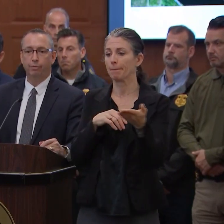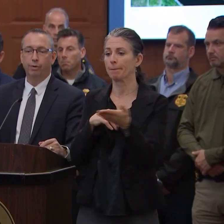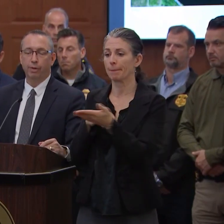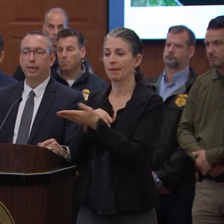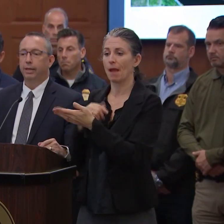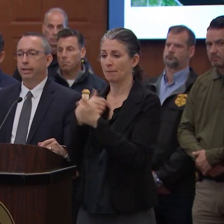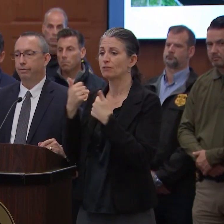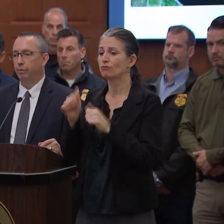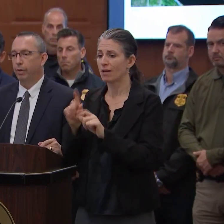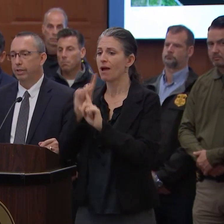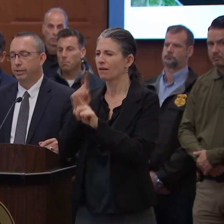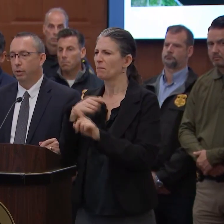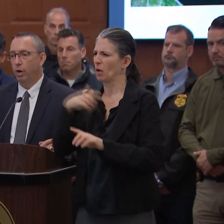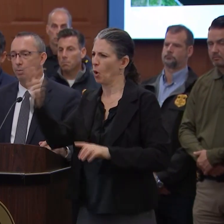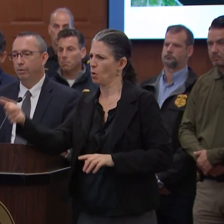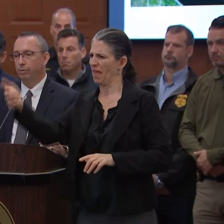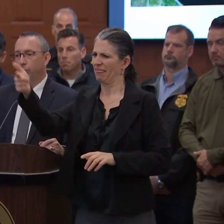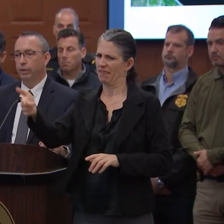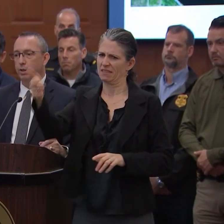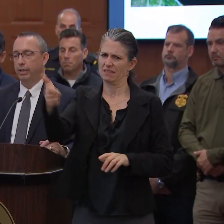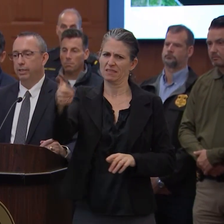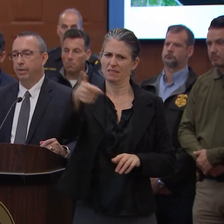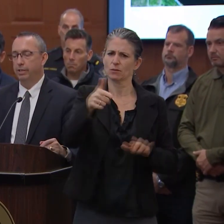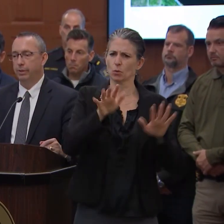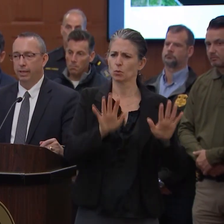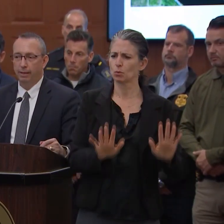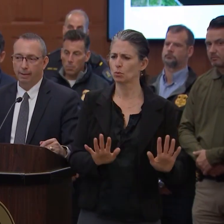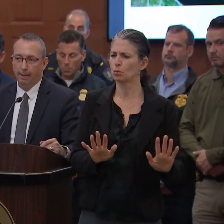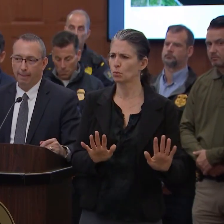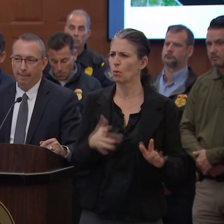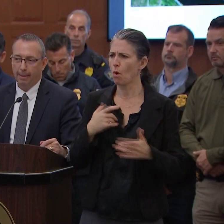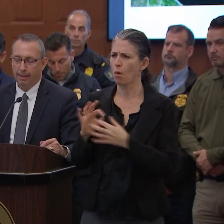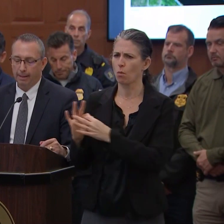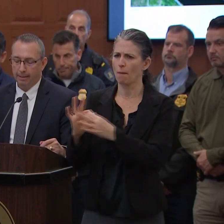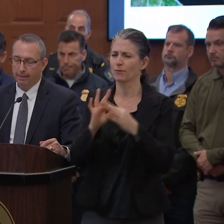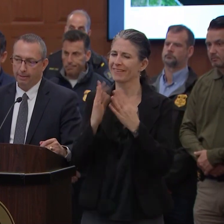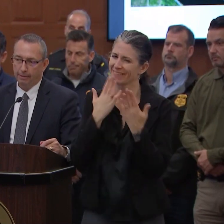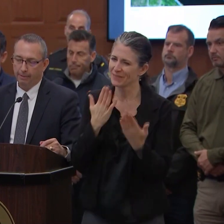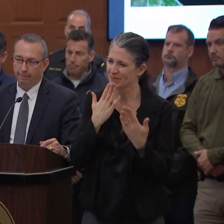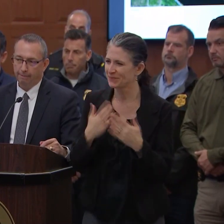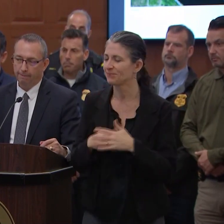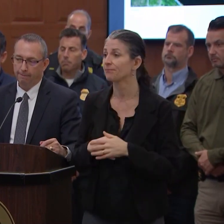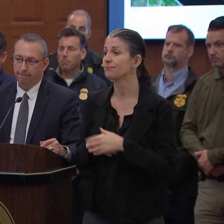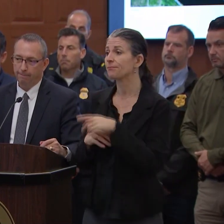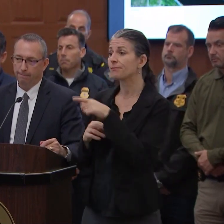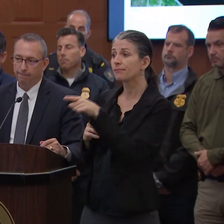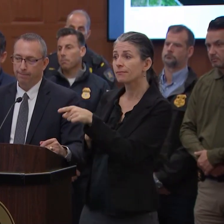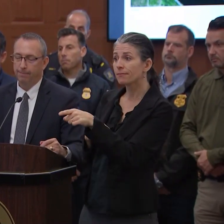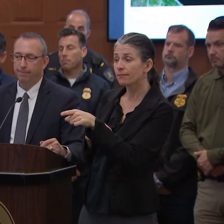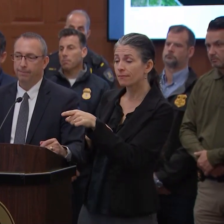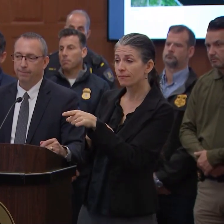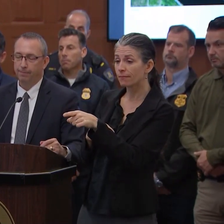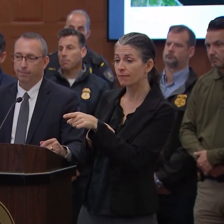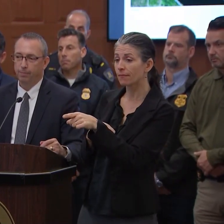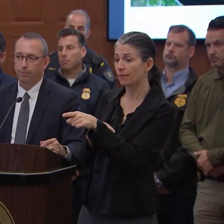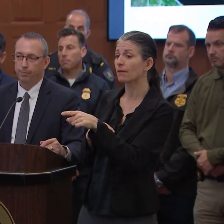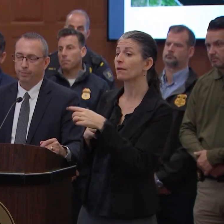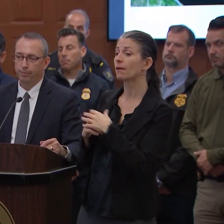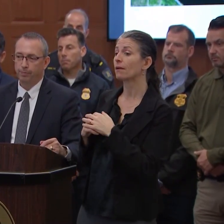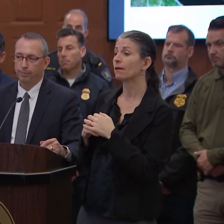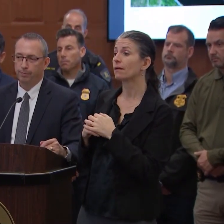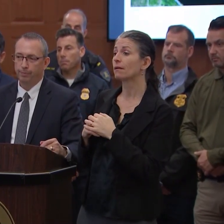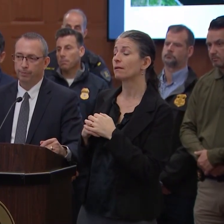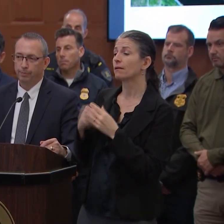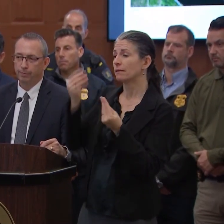everybody if everybody's cooperative, and we'll try to get as many as we can. Any video, or you saw any video of the suspect